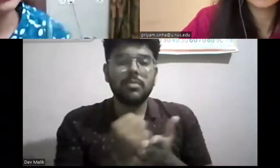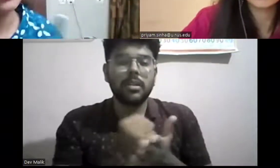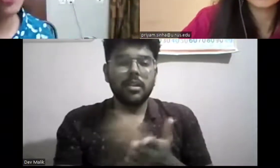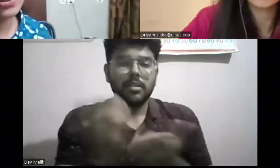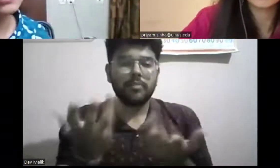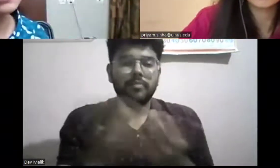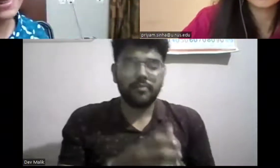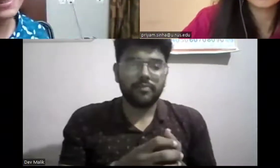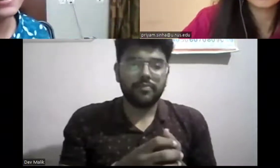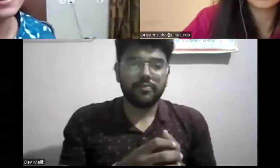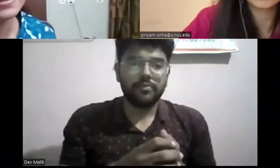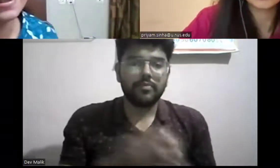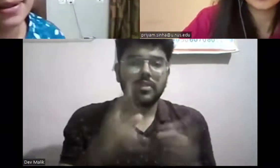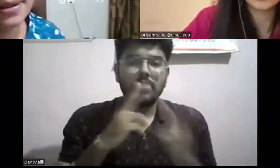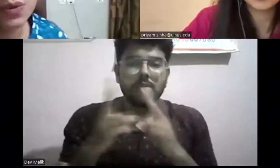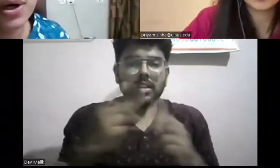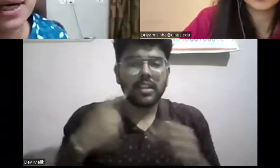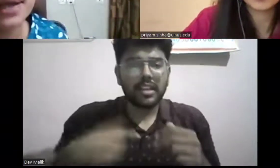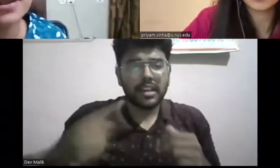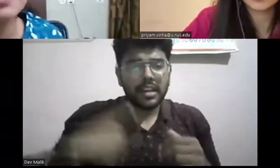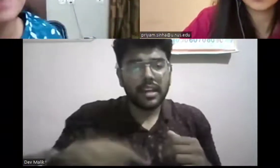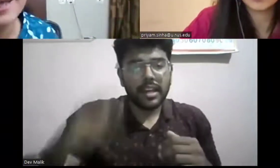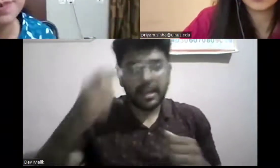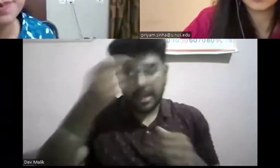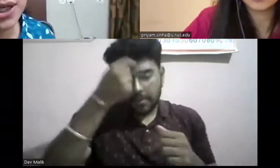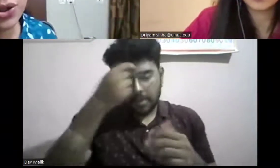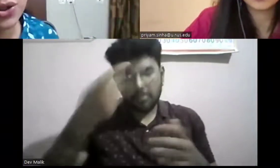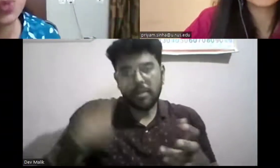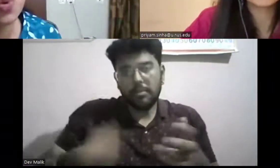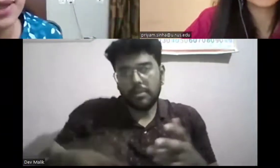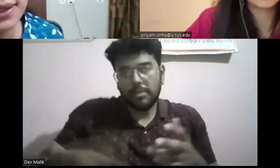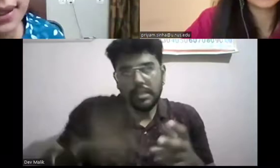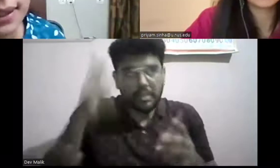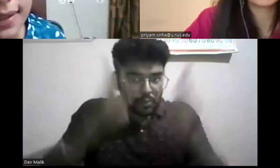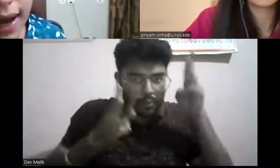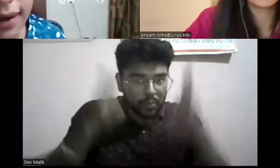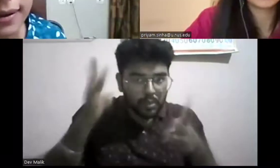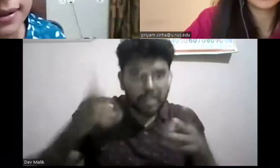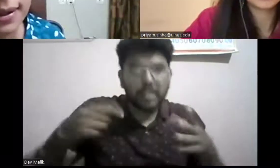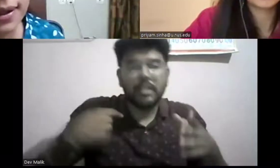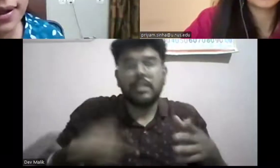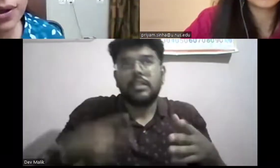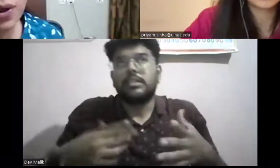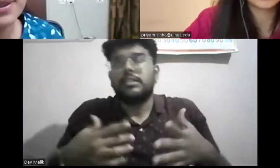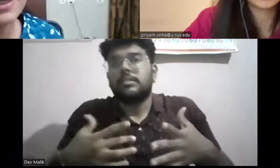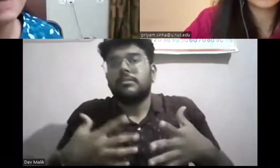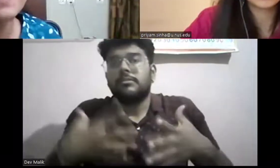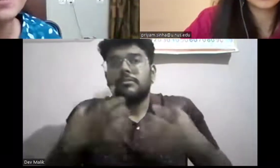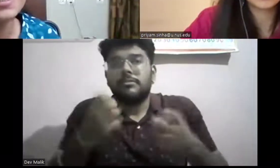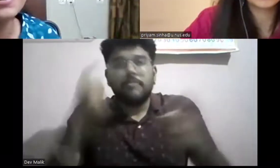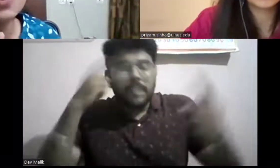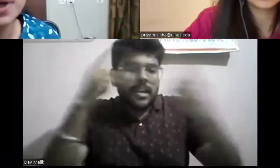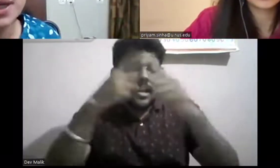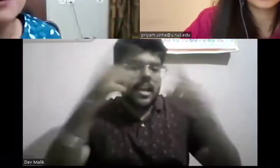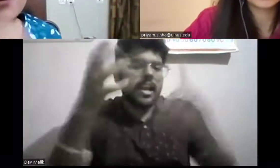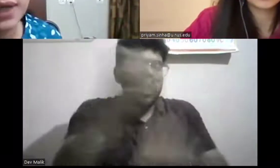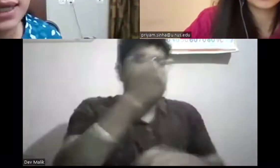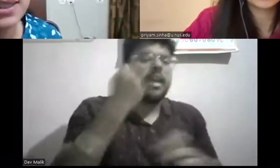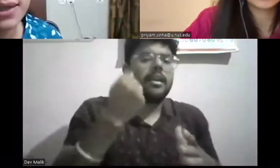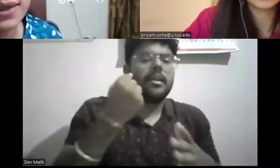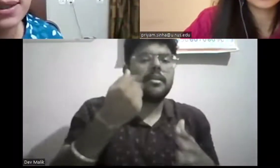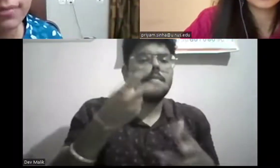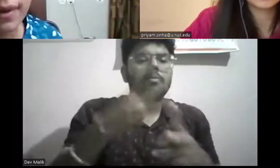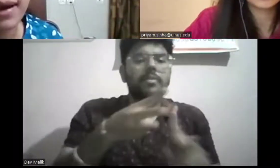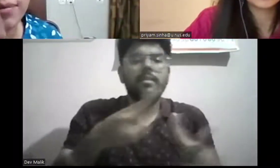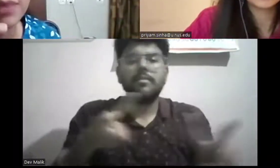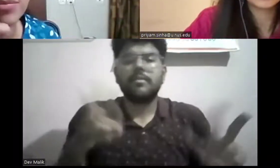about what are the daily concerns, what are the aspirations, what are the desires. Not that I'm saying that one can fully